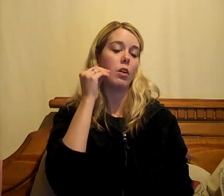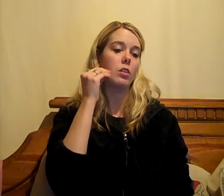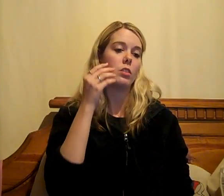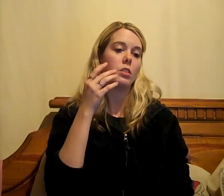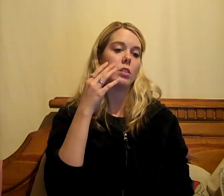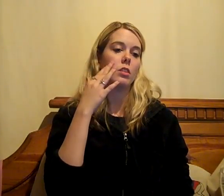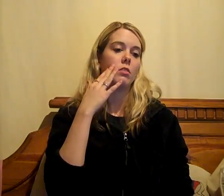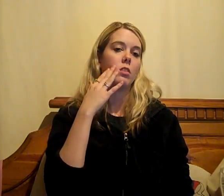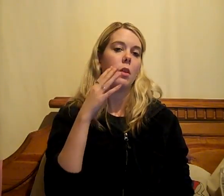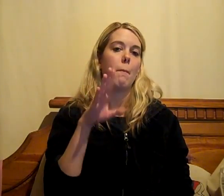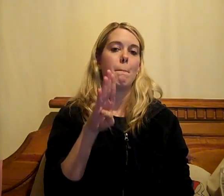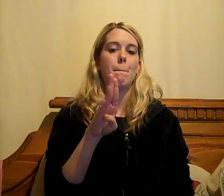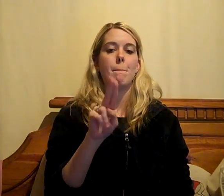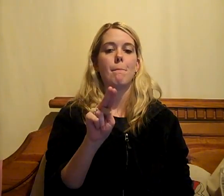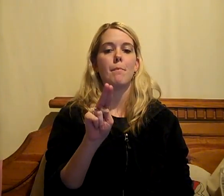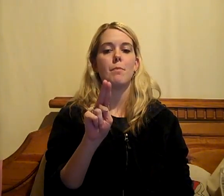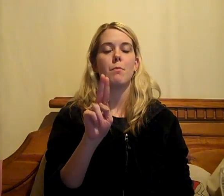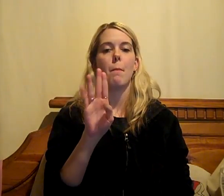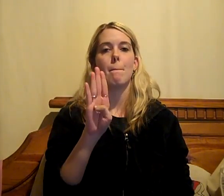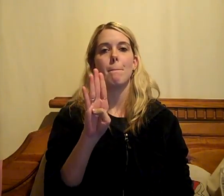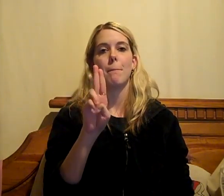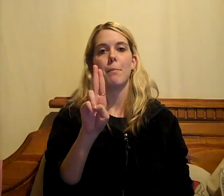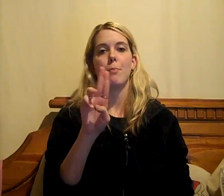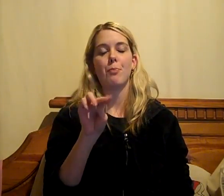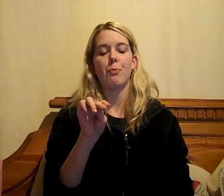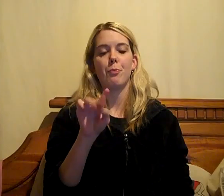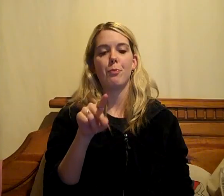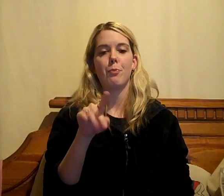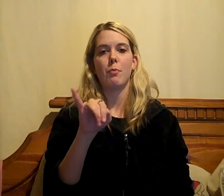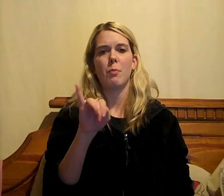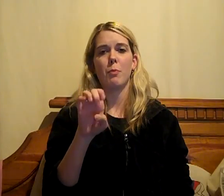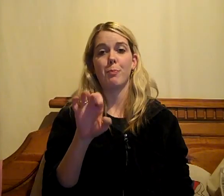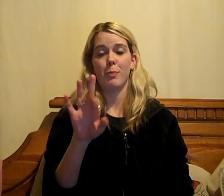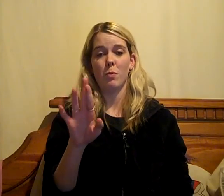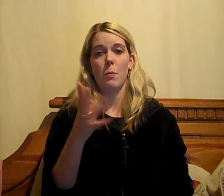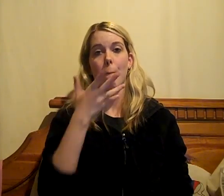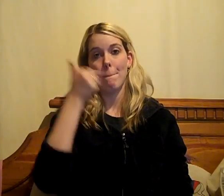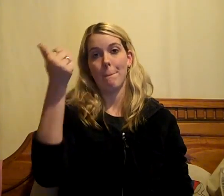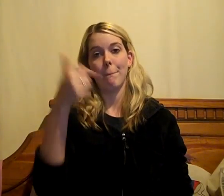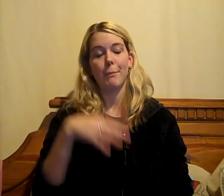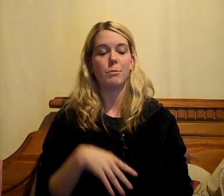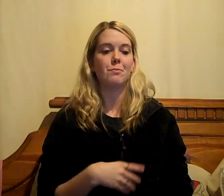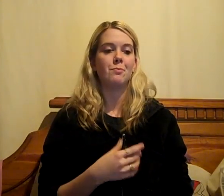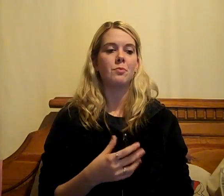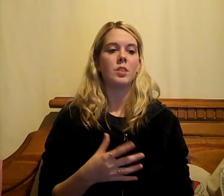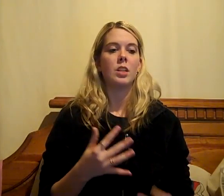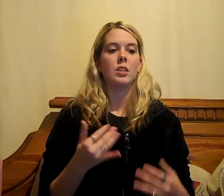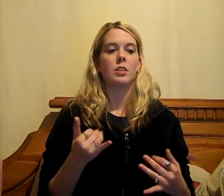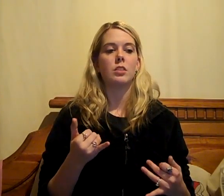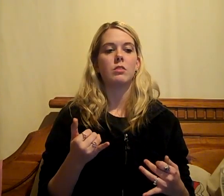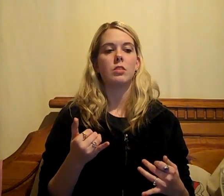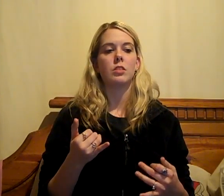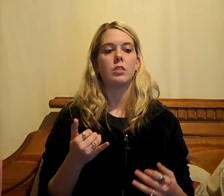bumpier the better. So you want to keep the paste concentrated to the